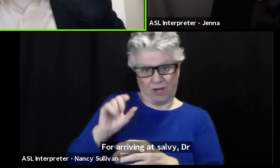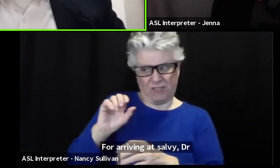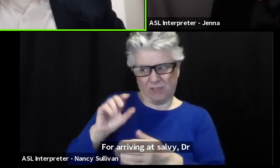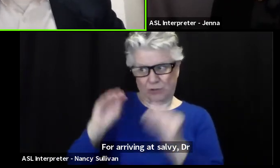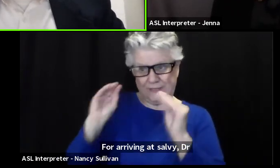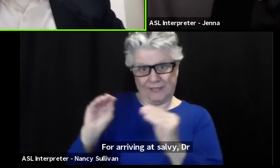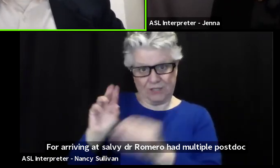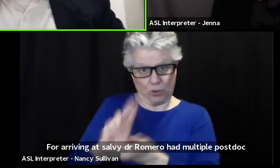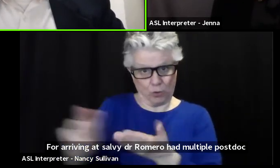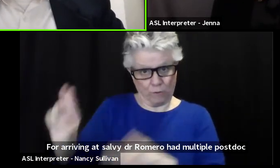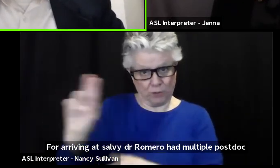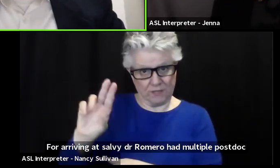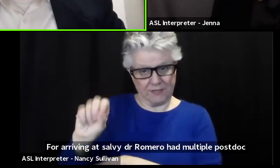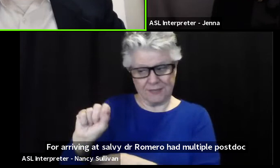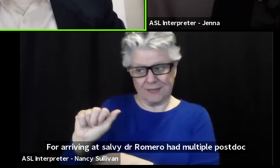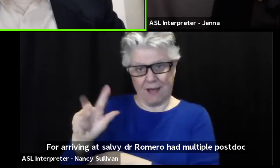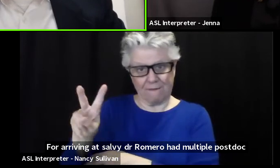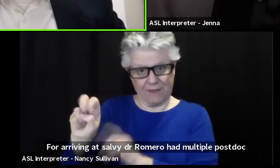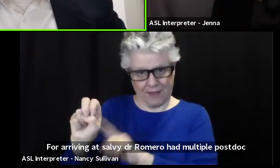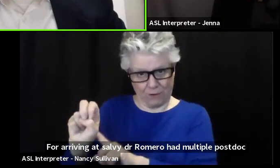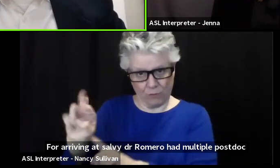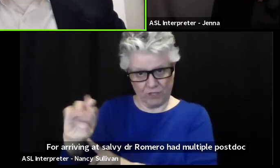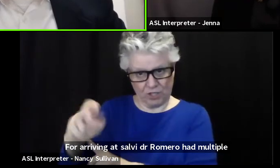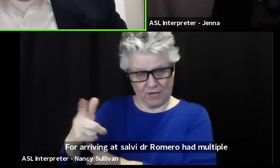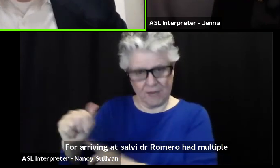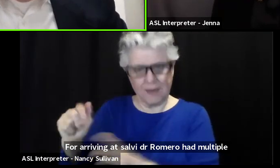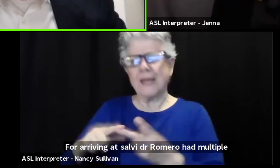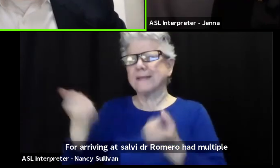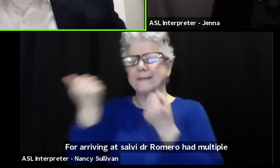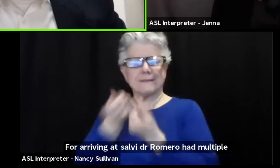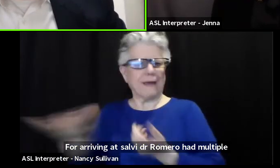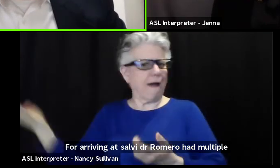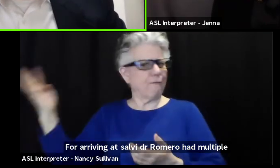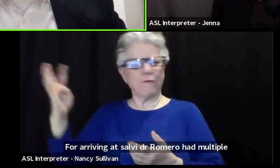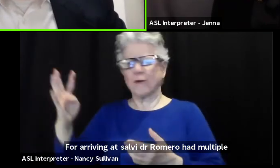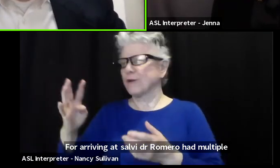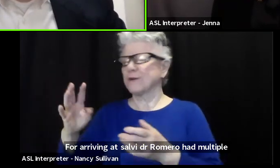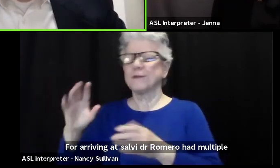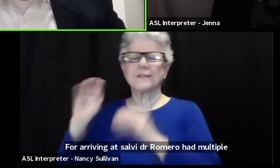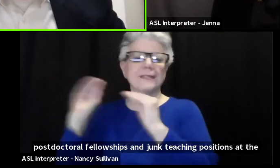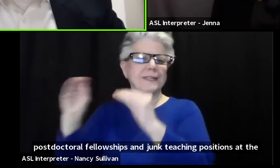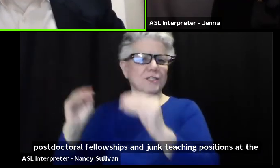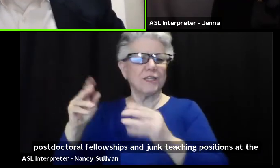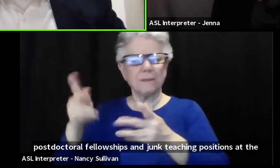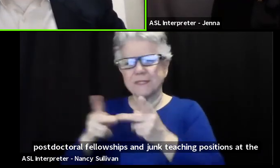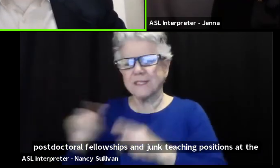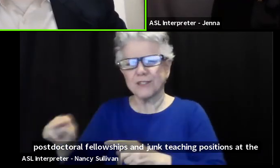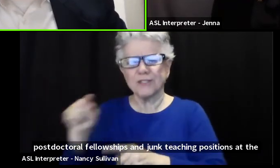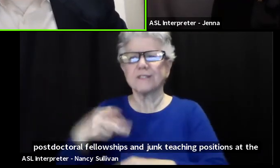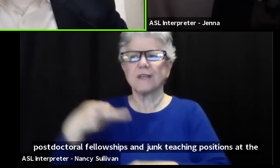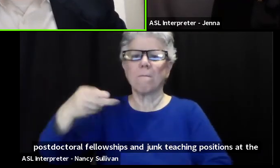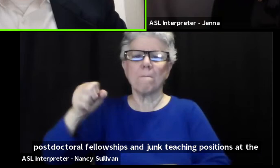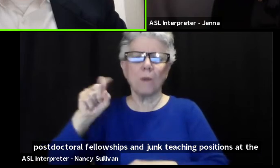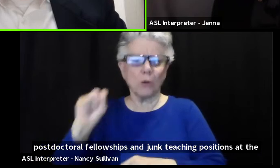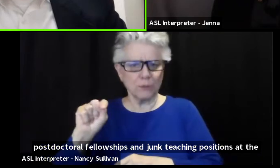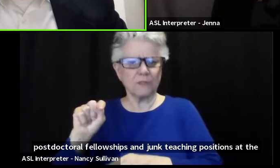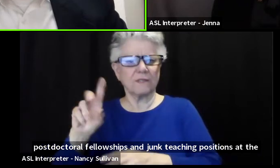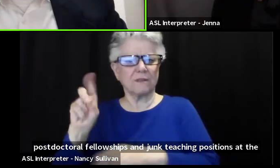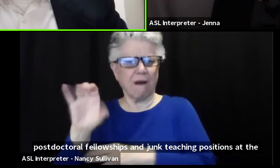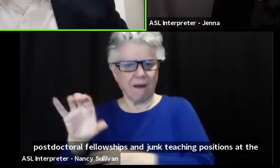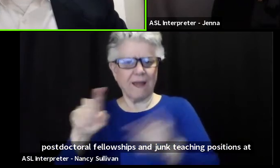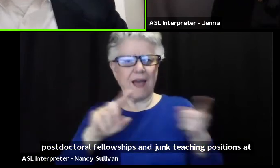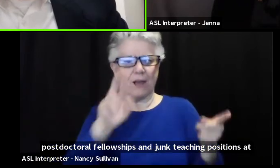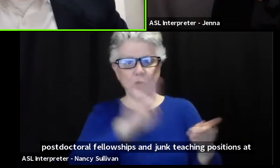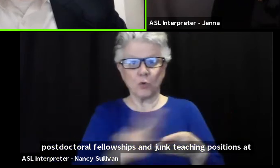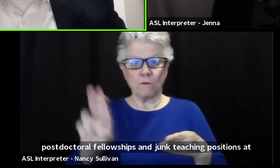multiple postdoctoral fellowships and adjunct teaching positions at the University of Notre Dame.